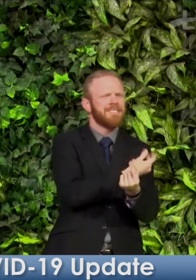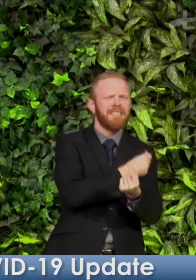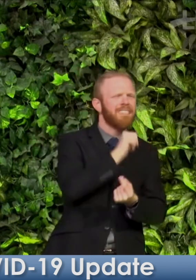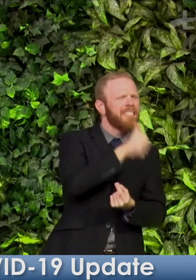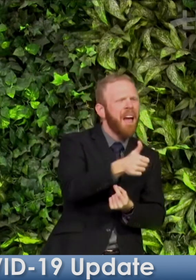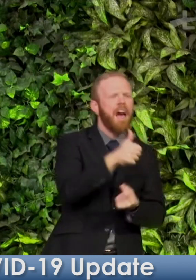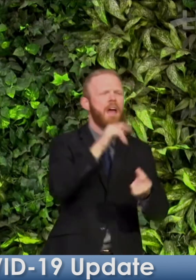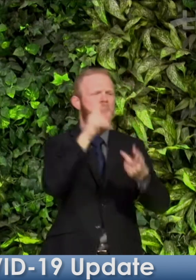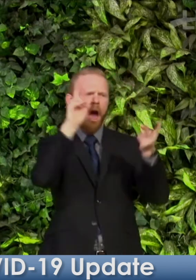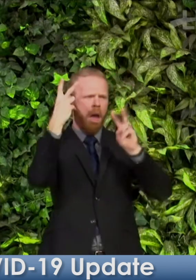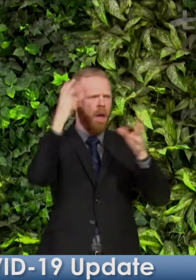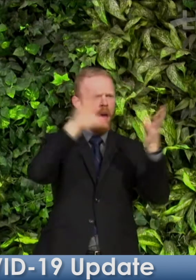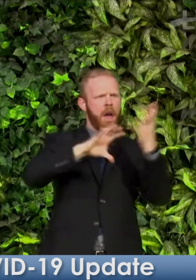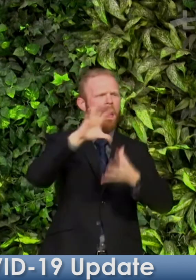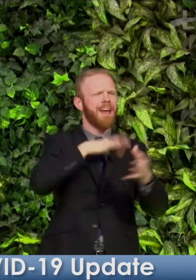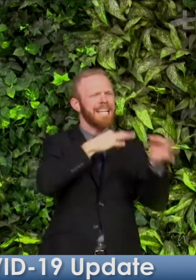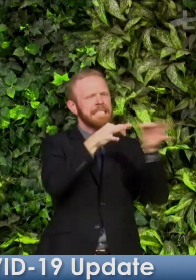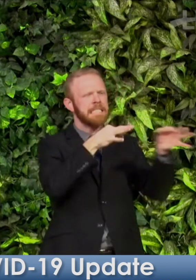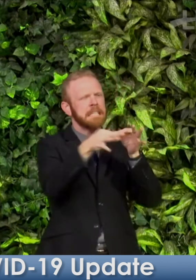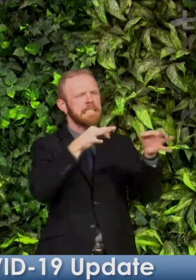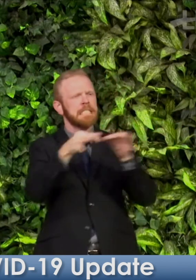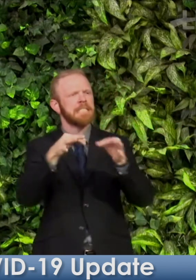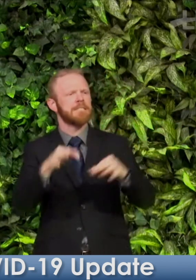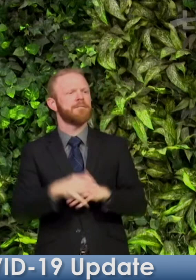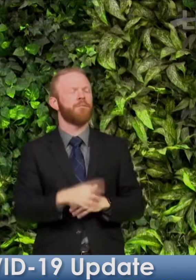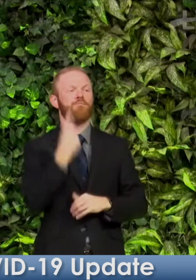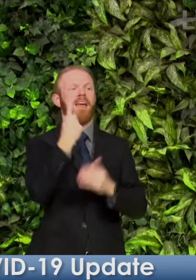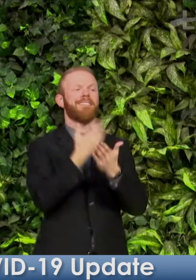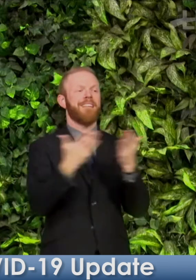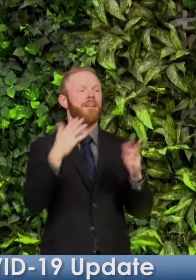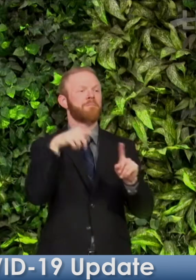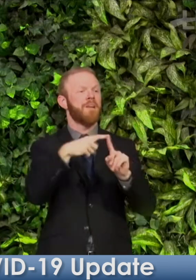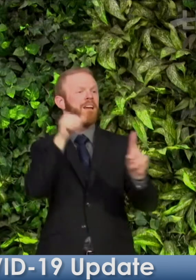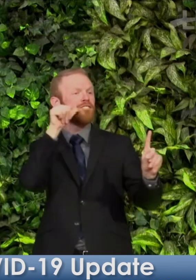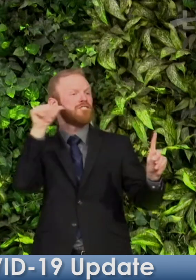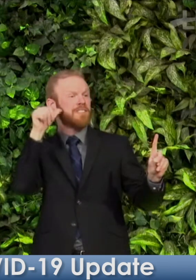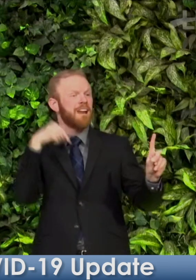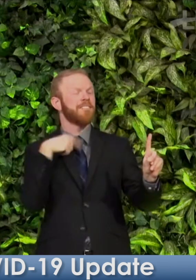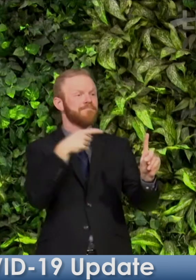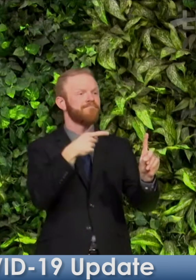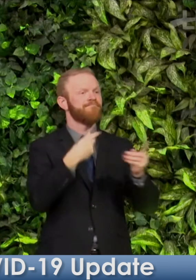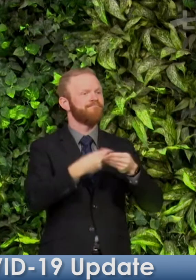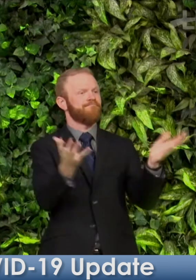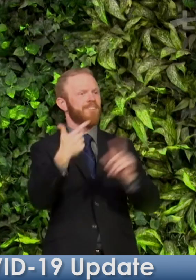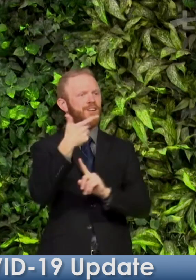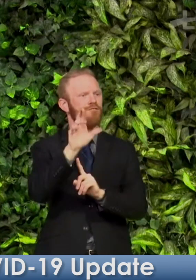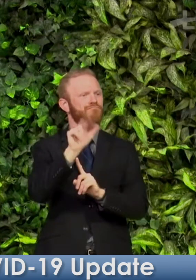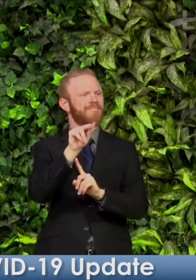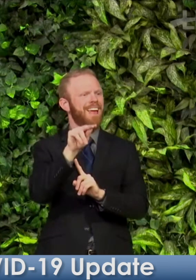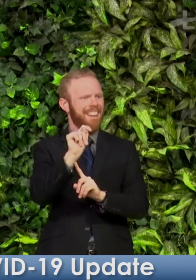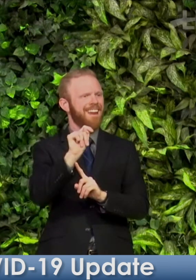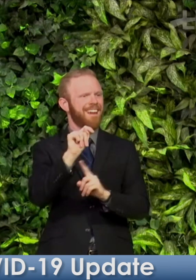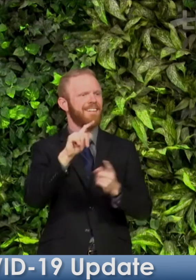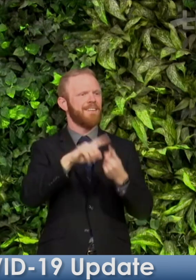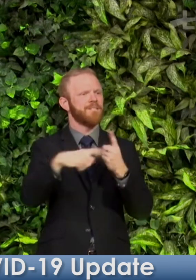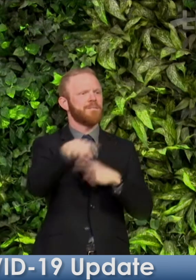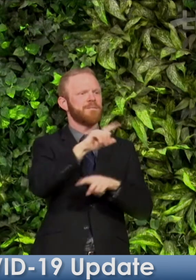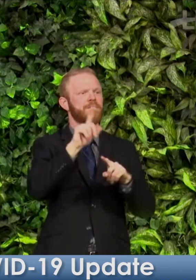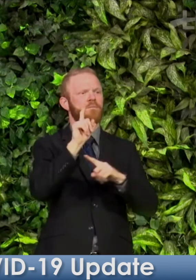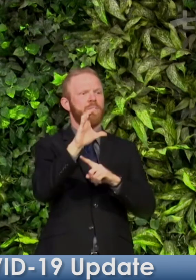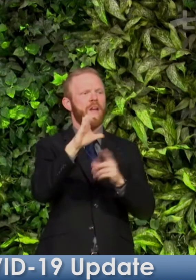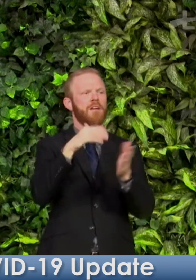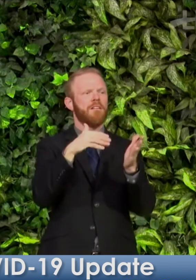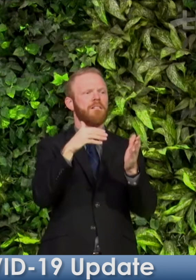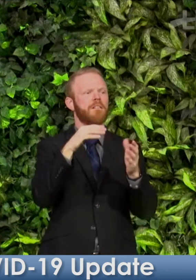foundational question. We put out grants to 110 CBOs, community-based organizations in this state, in order